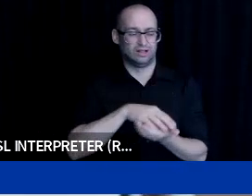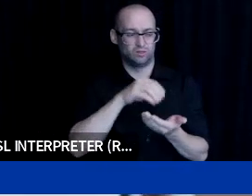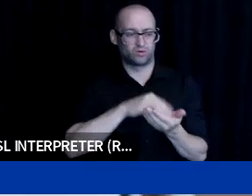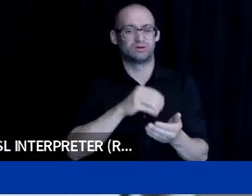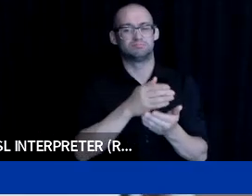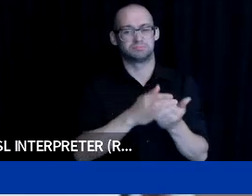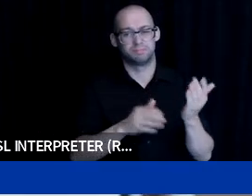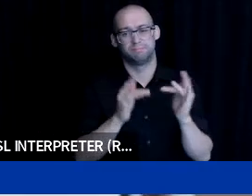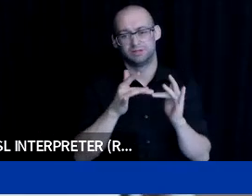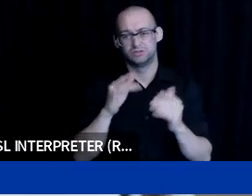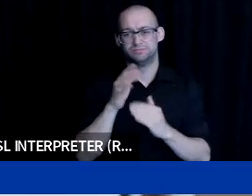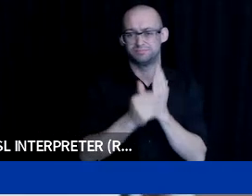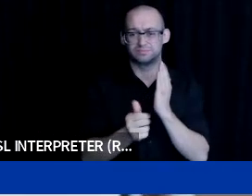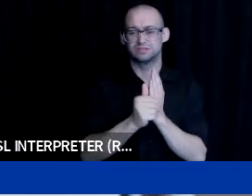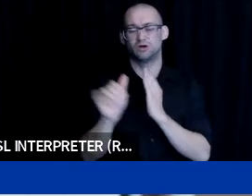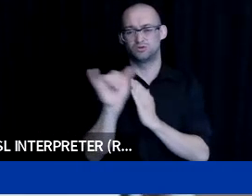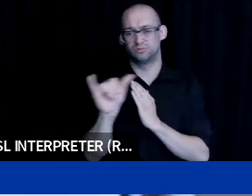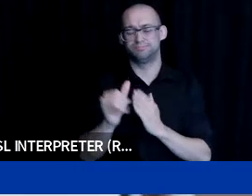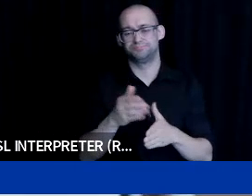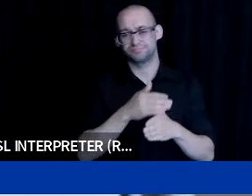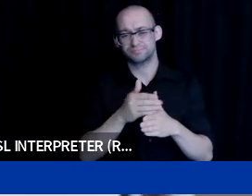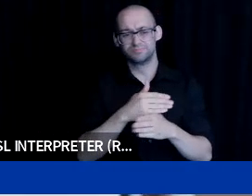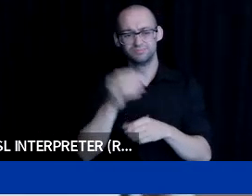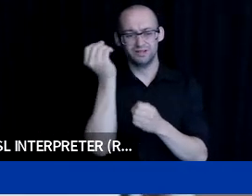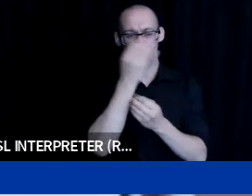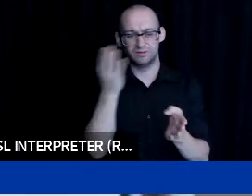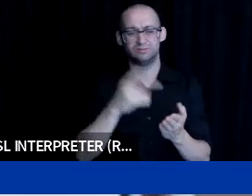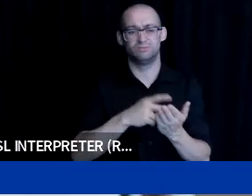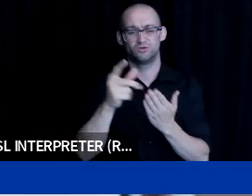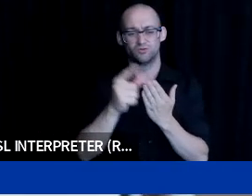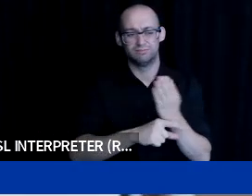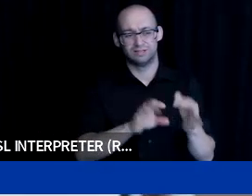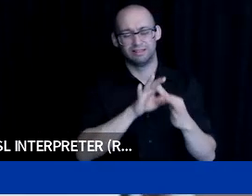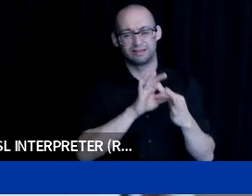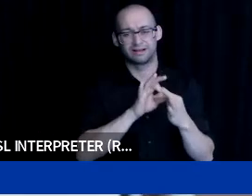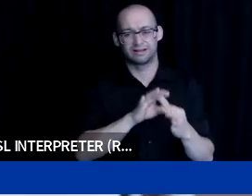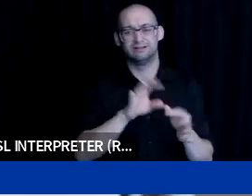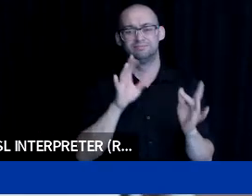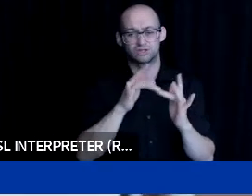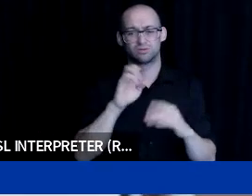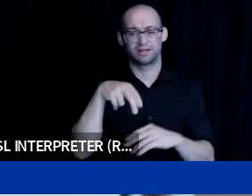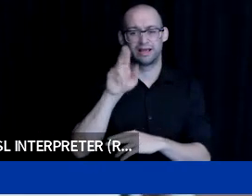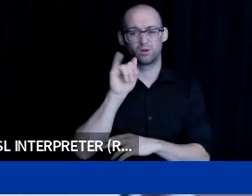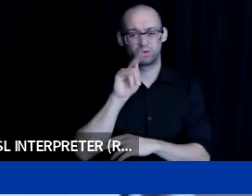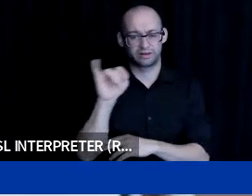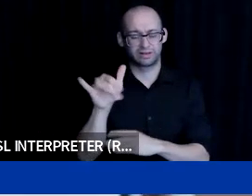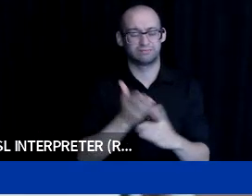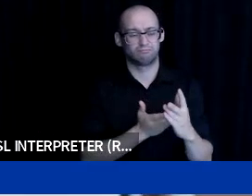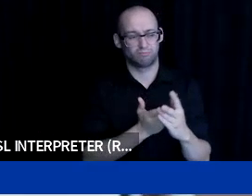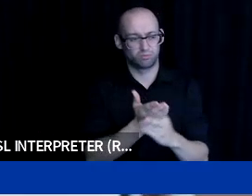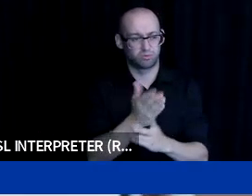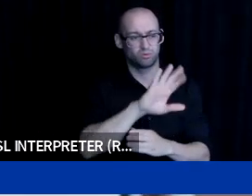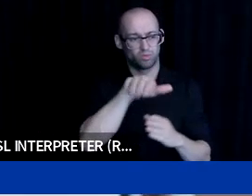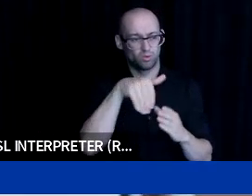well. Sharing information and programs related to digital equity, really throughout. When we say